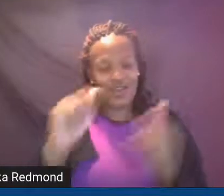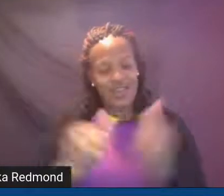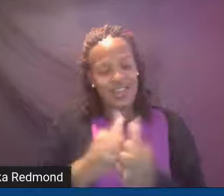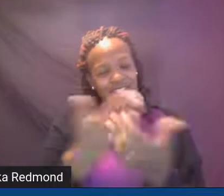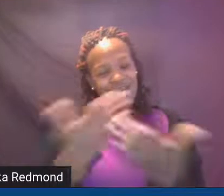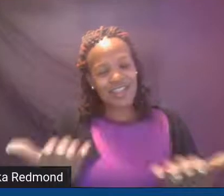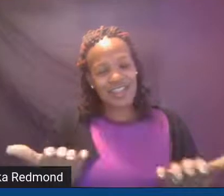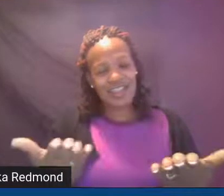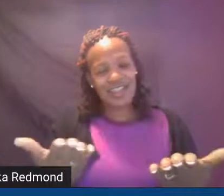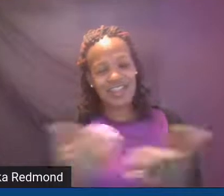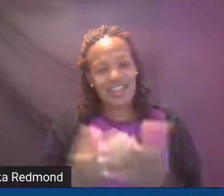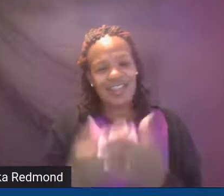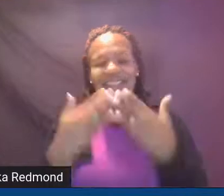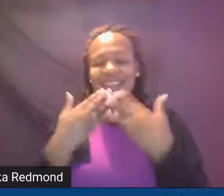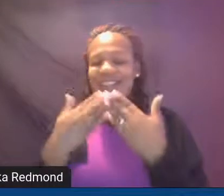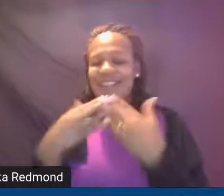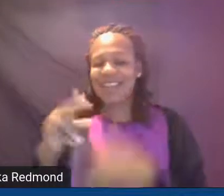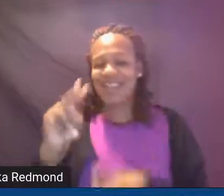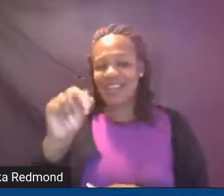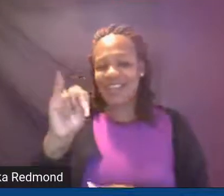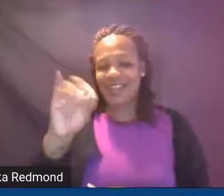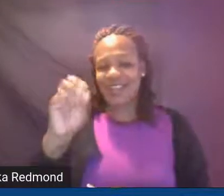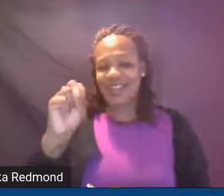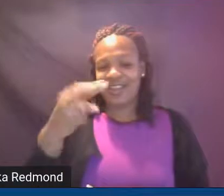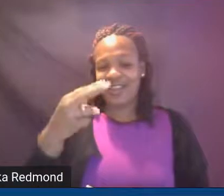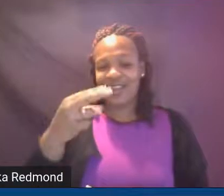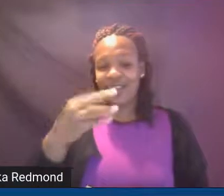and thank you, Nish. Wish you